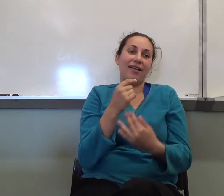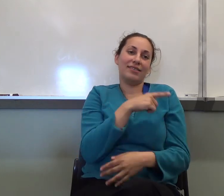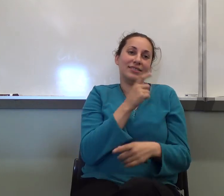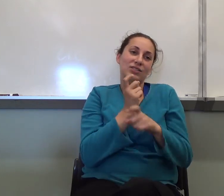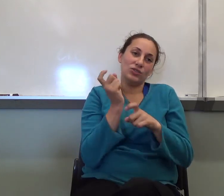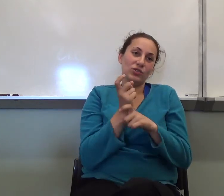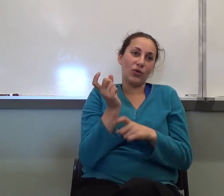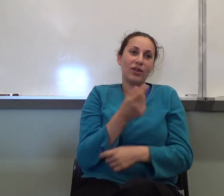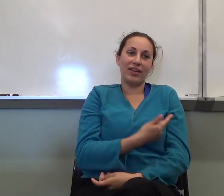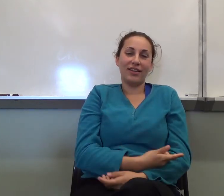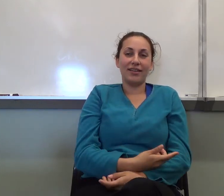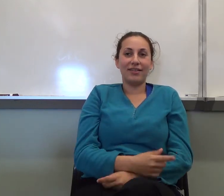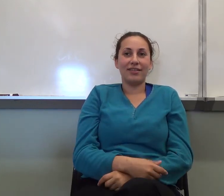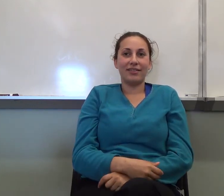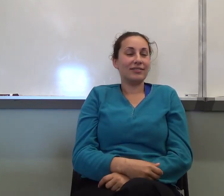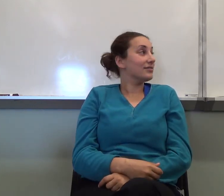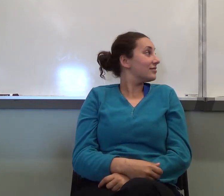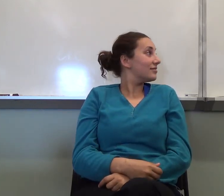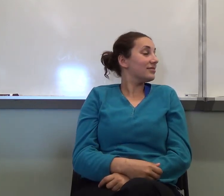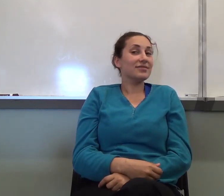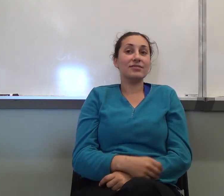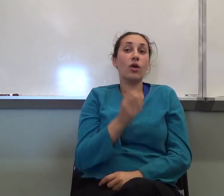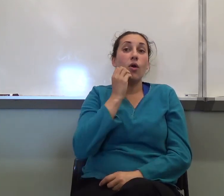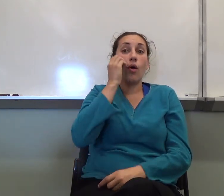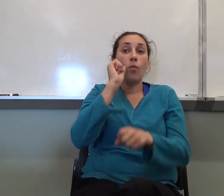Don't forget to have your homework ready when you get here.